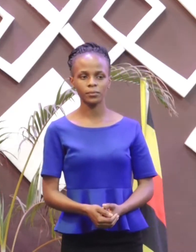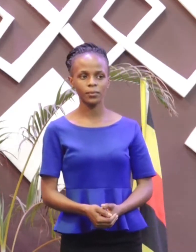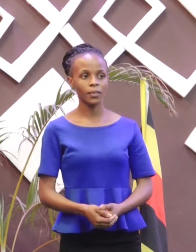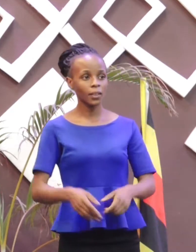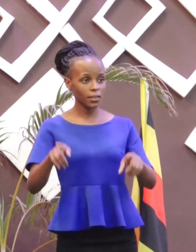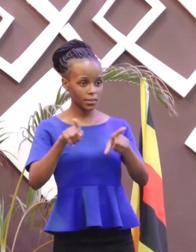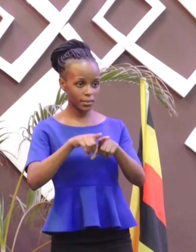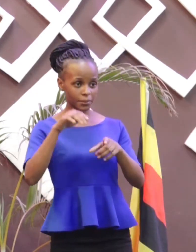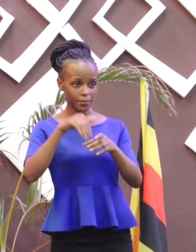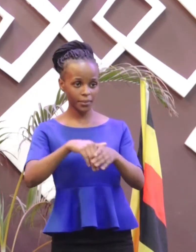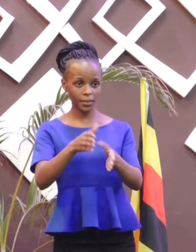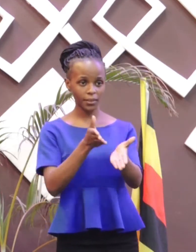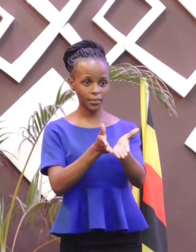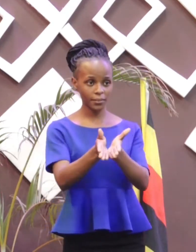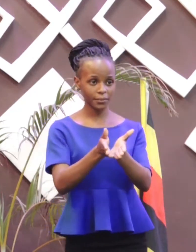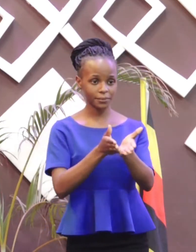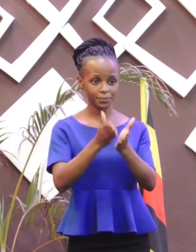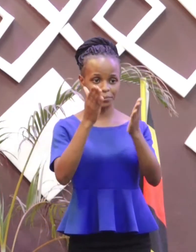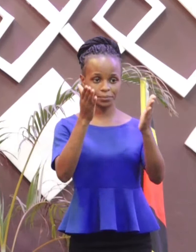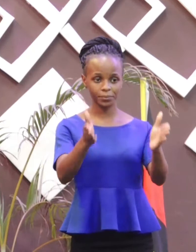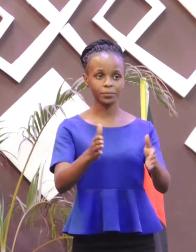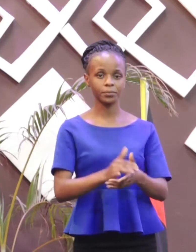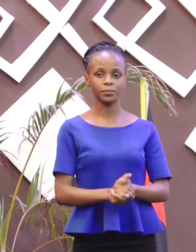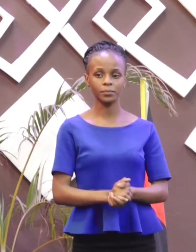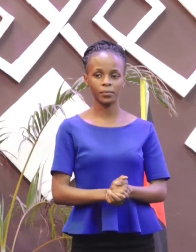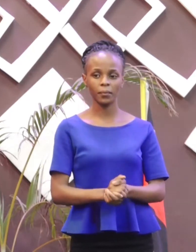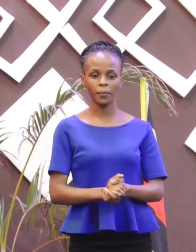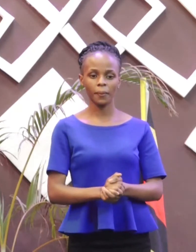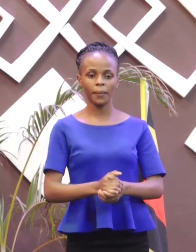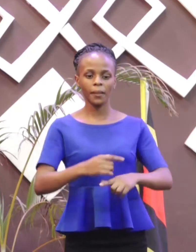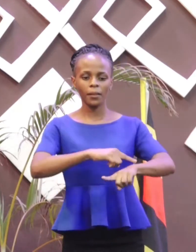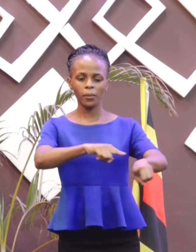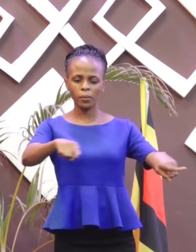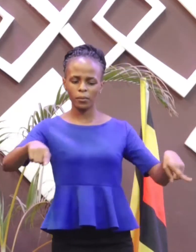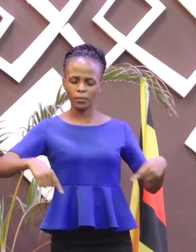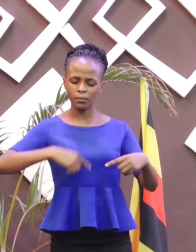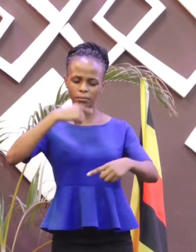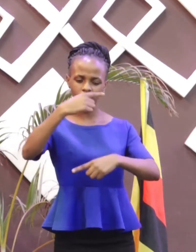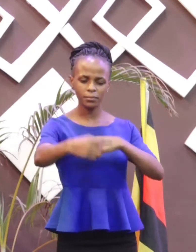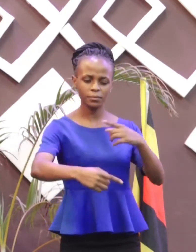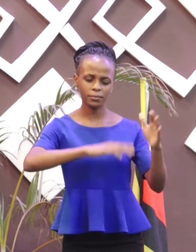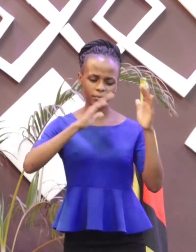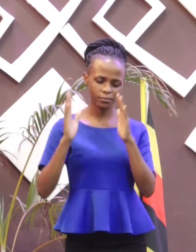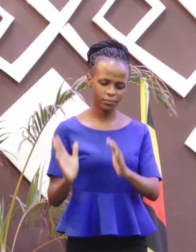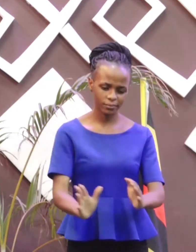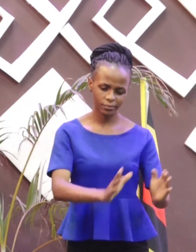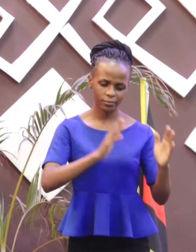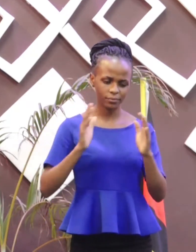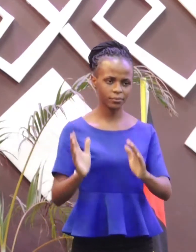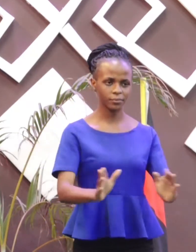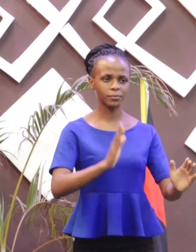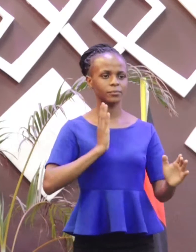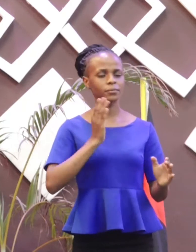Name service eno. Even in this service, tujeteka teka. We are still